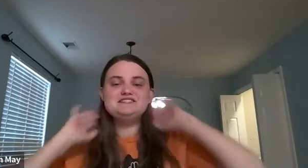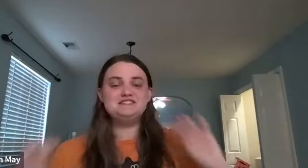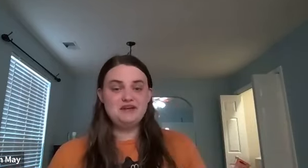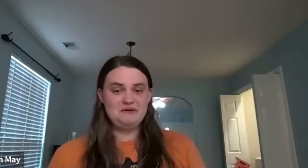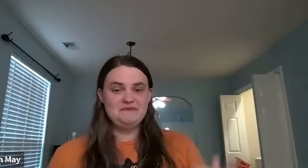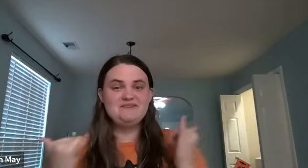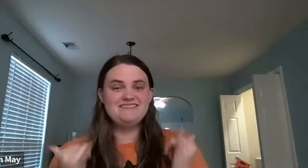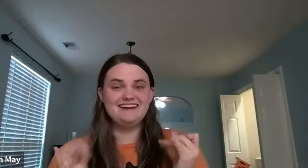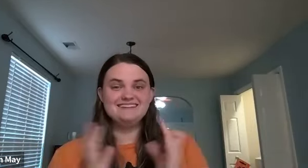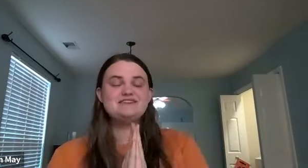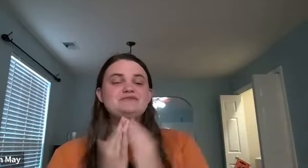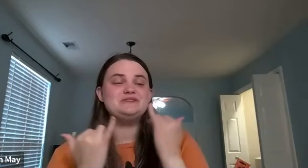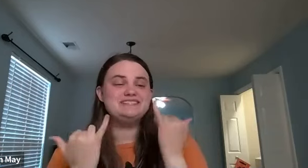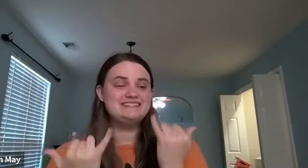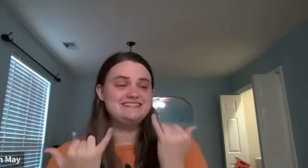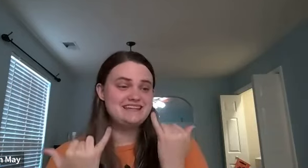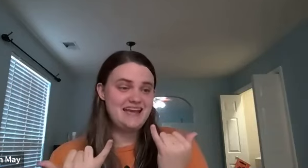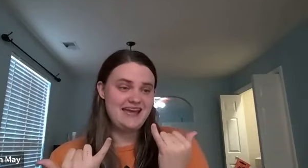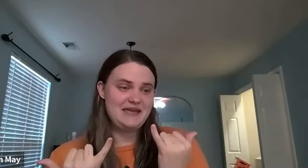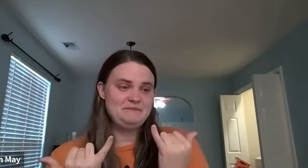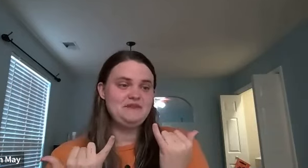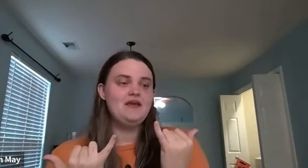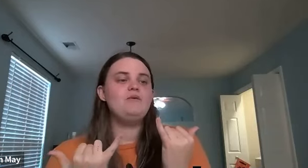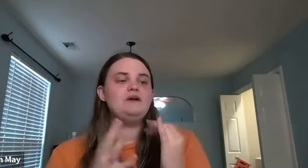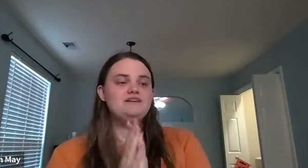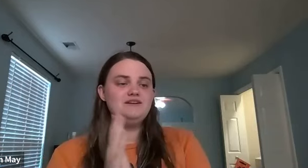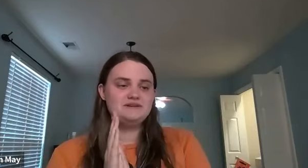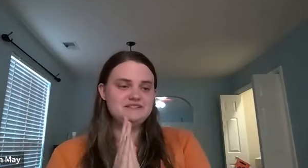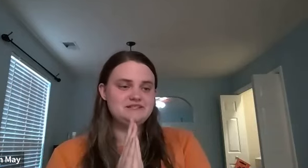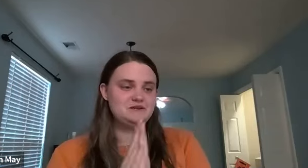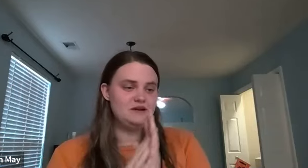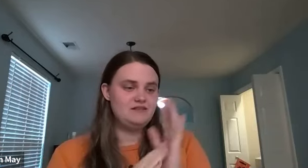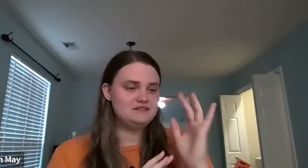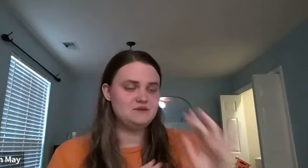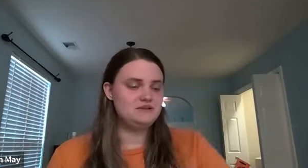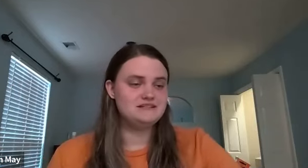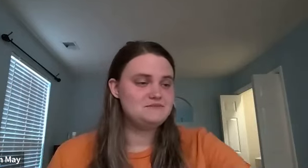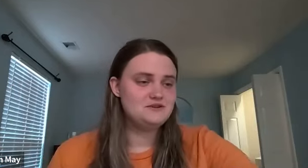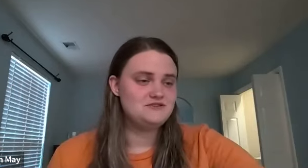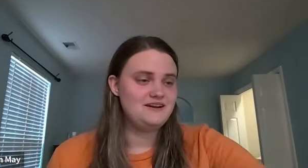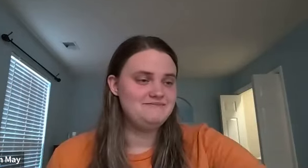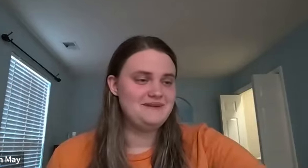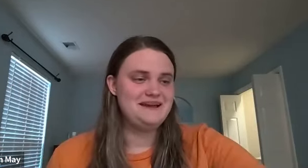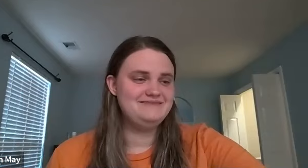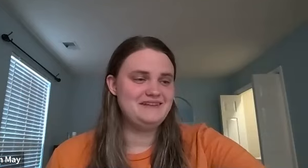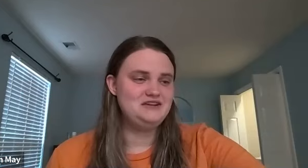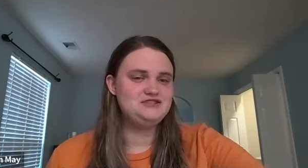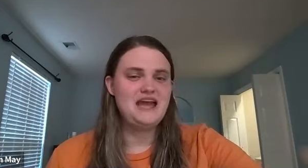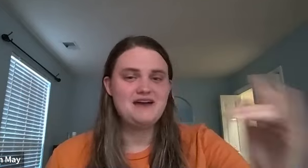So, all right. So for today, we are going to be doing, I lost my place. I'm so sorry. I usually have it where